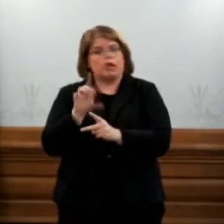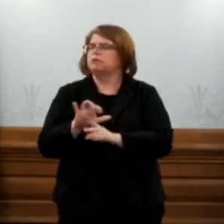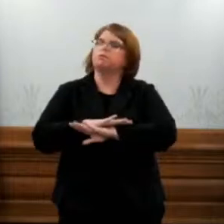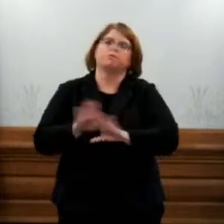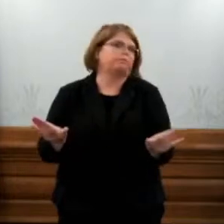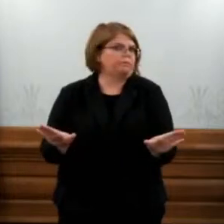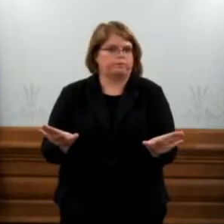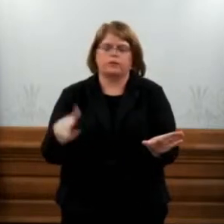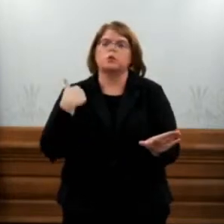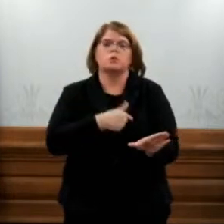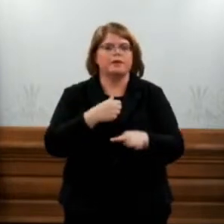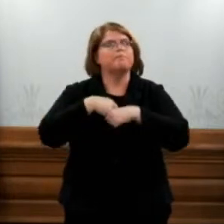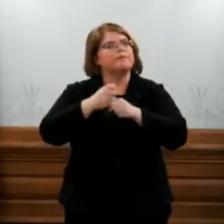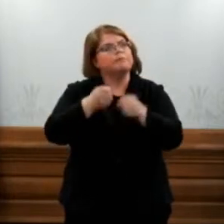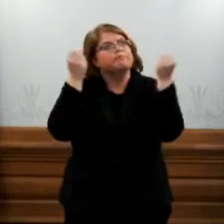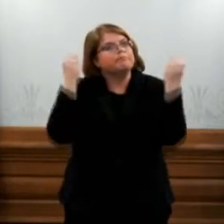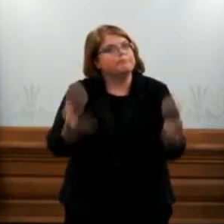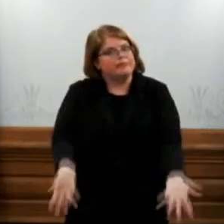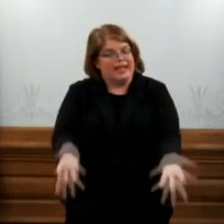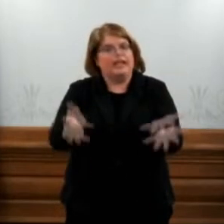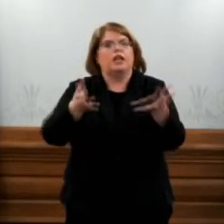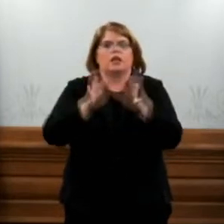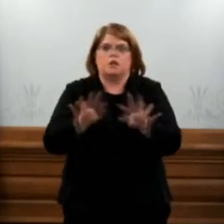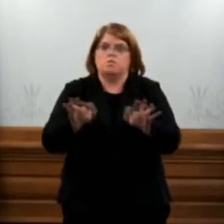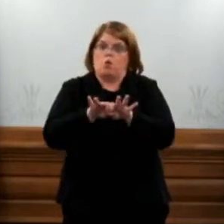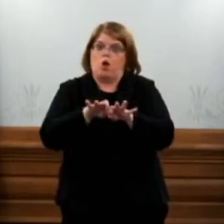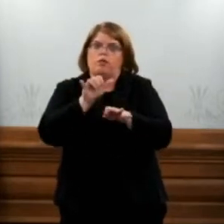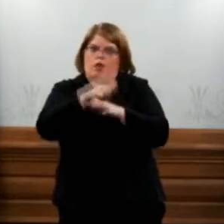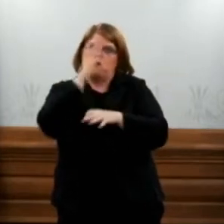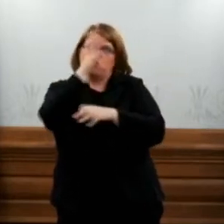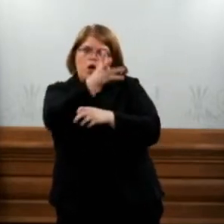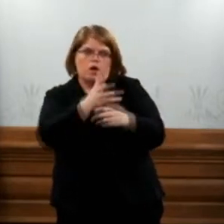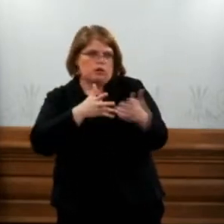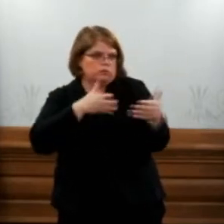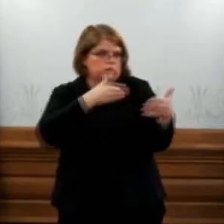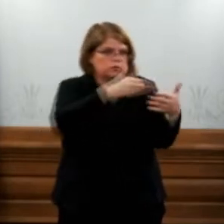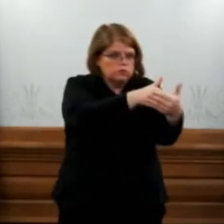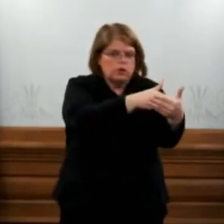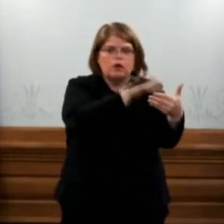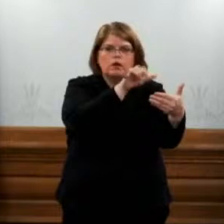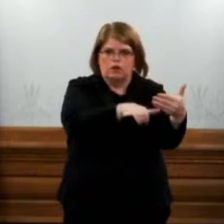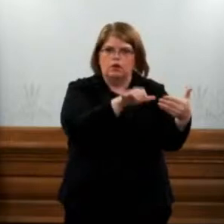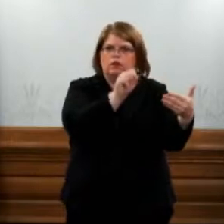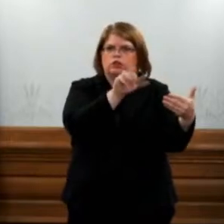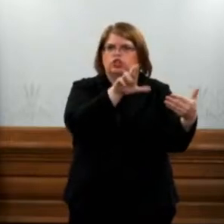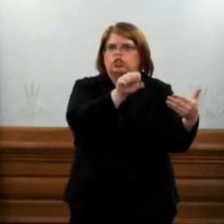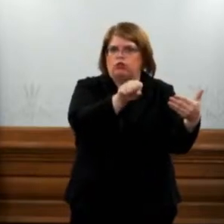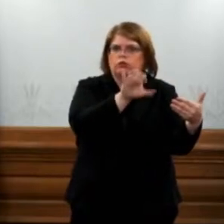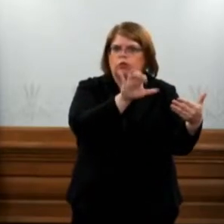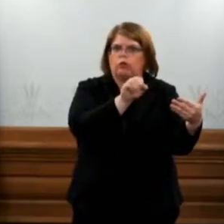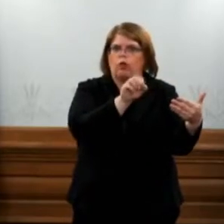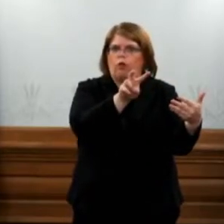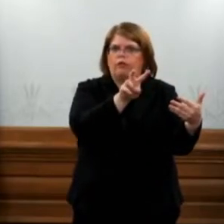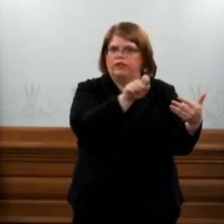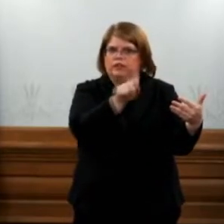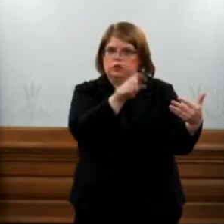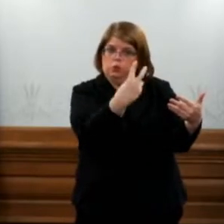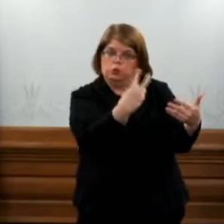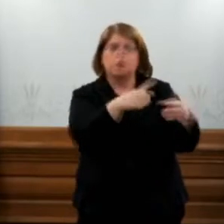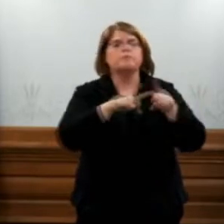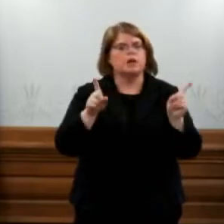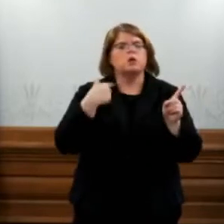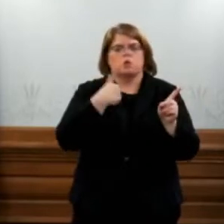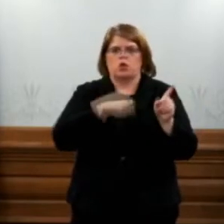antibodies towards SARS-CoV-2. But we are looking at the antibody specifically that looks to neutralize the infection.